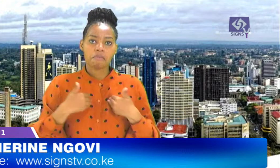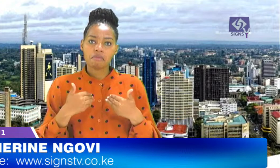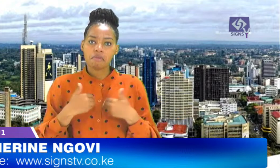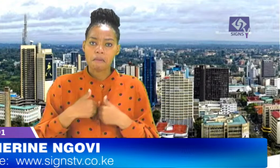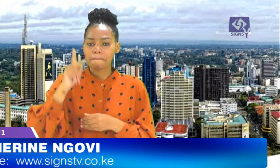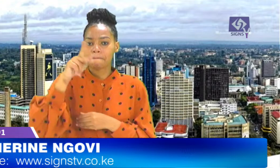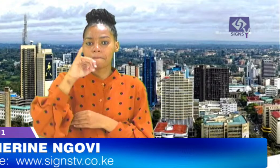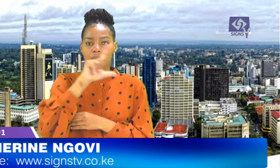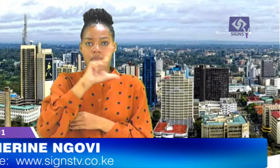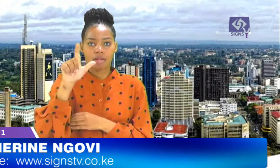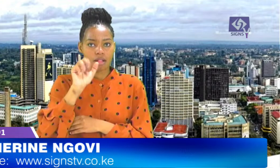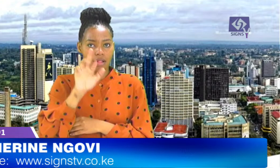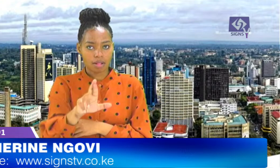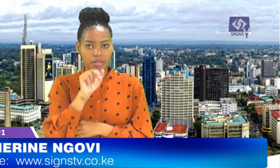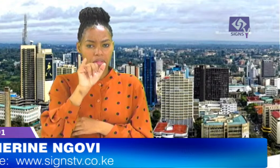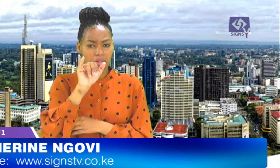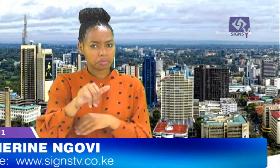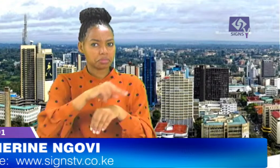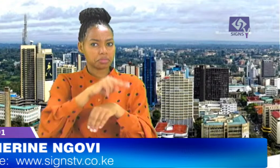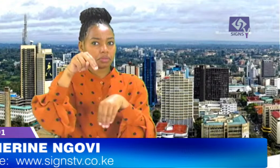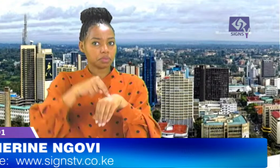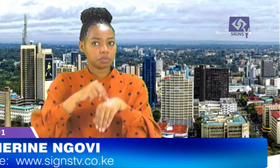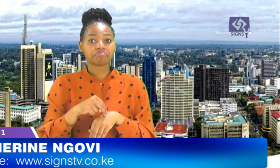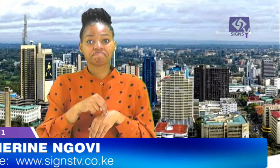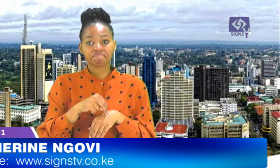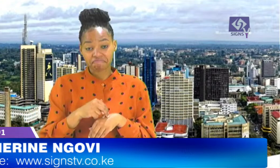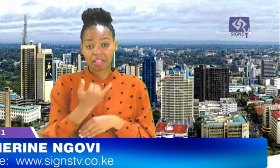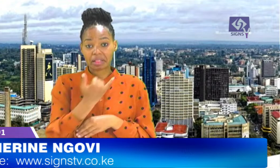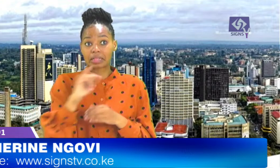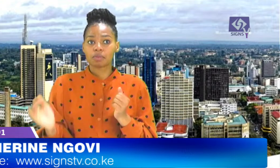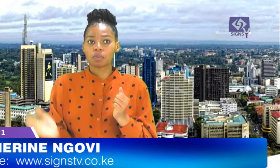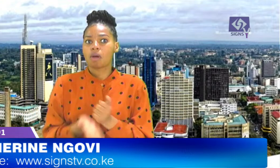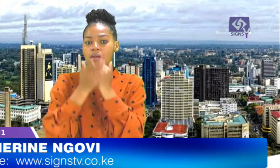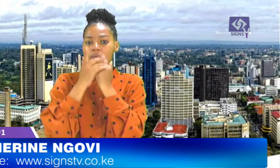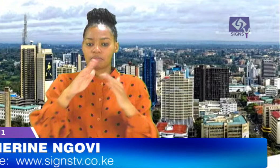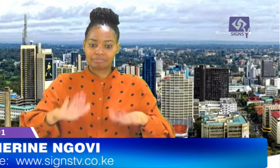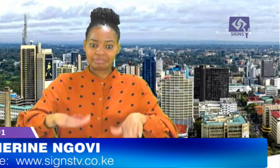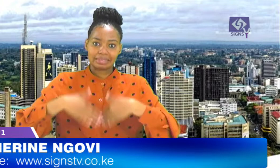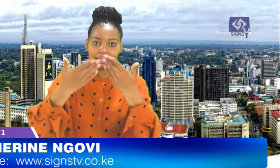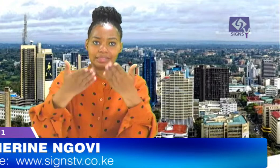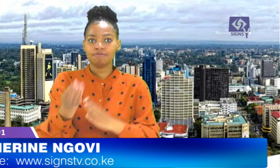He further noted that farmers are the pillars of the nation as they help